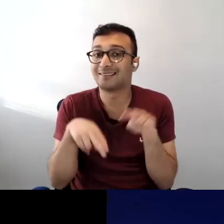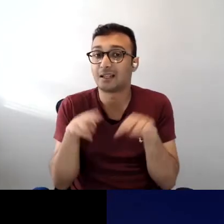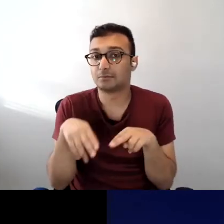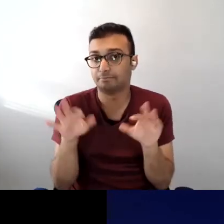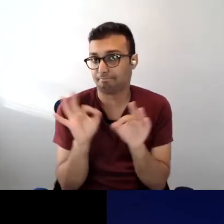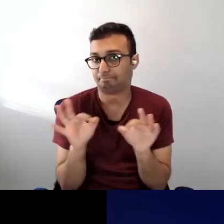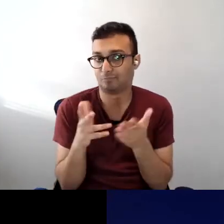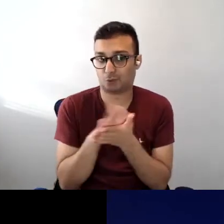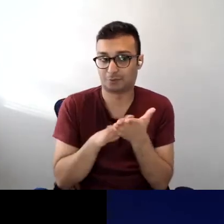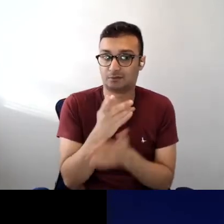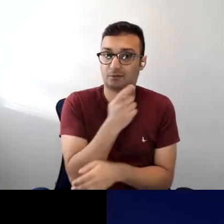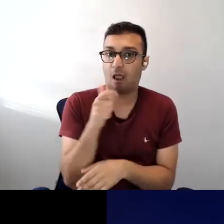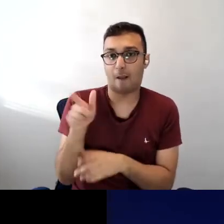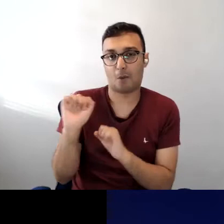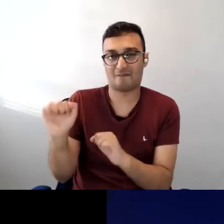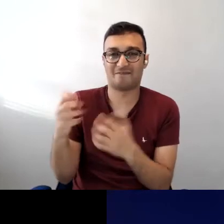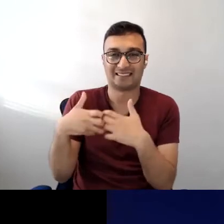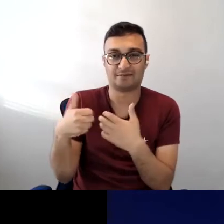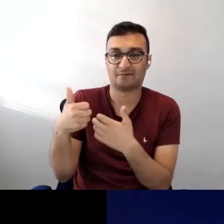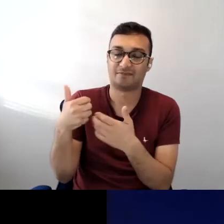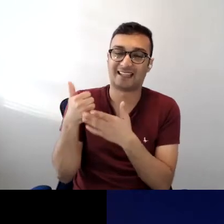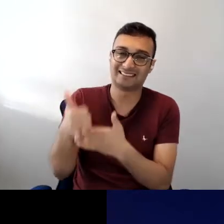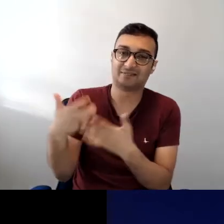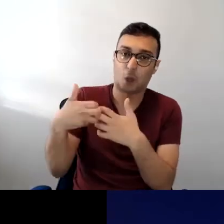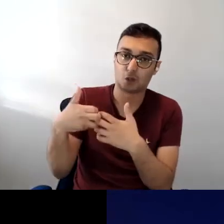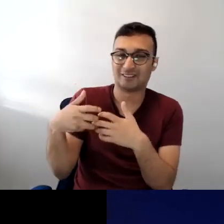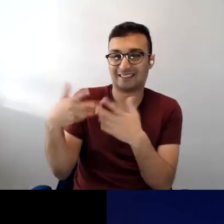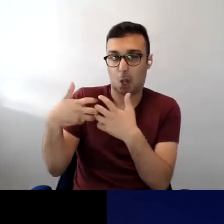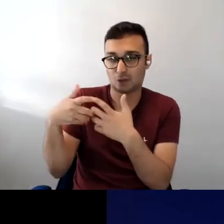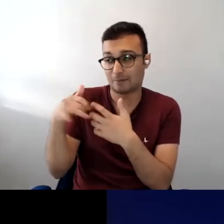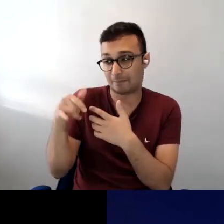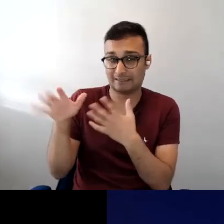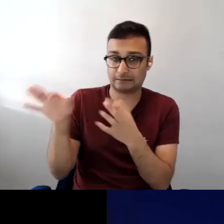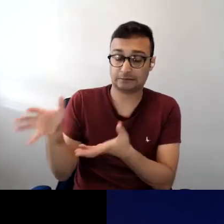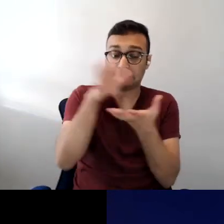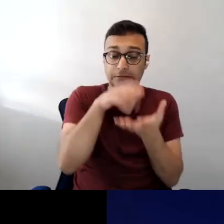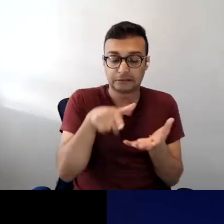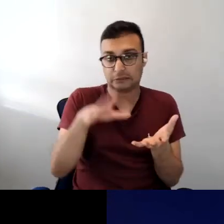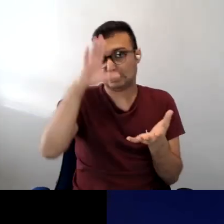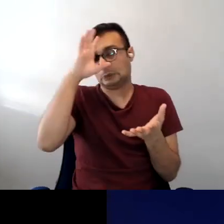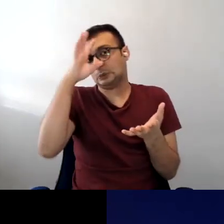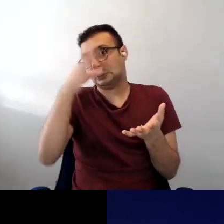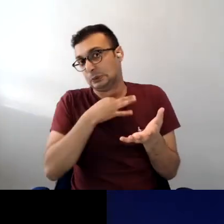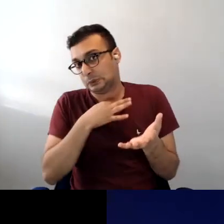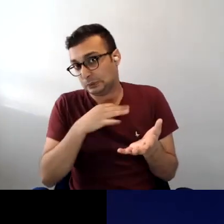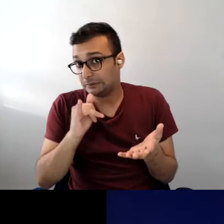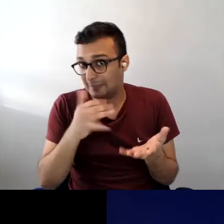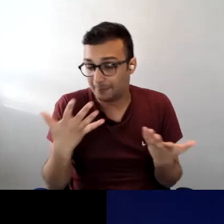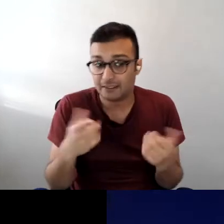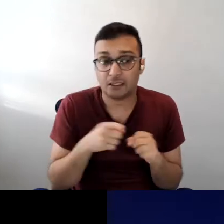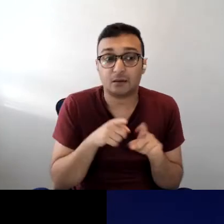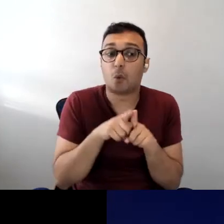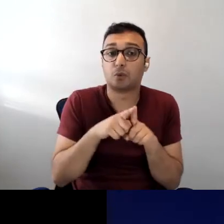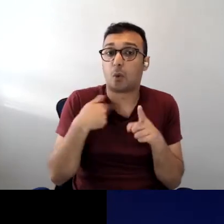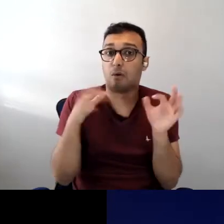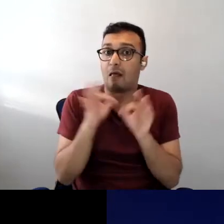run the risk of being inappropriate or dangerous. And obviously there's less accountability from providers because they're not formally registered